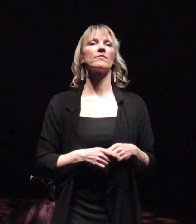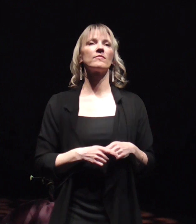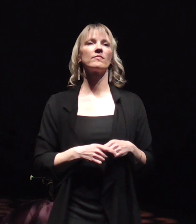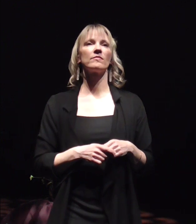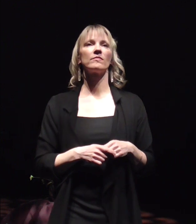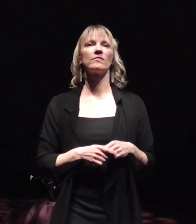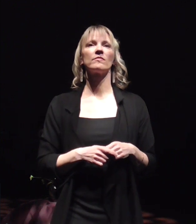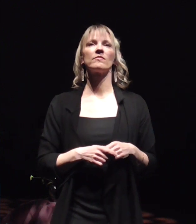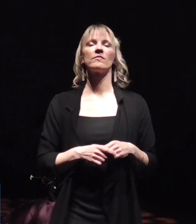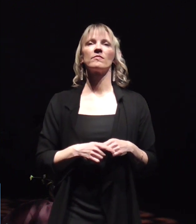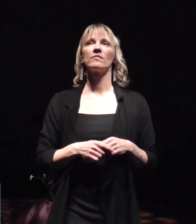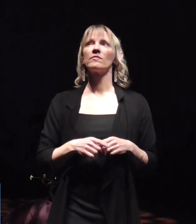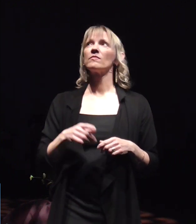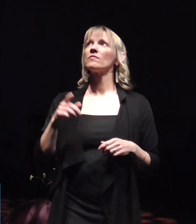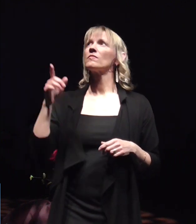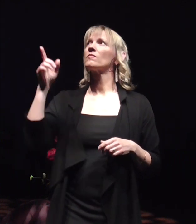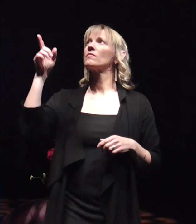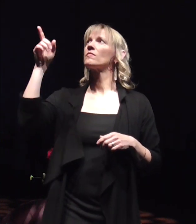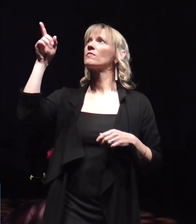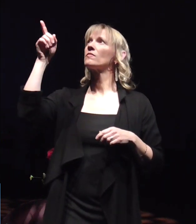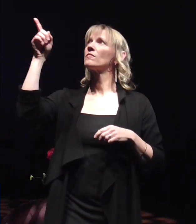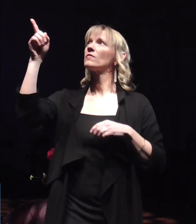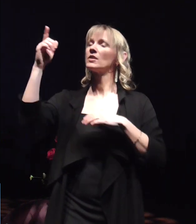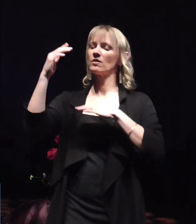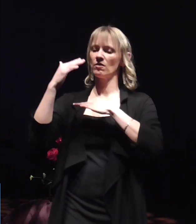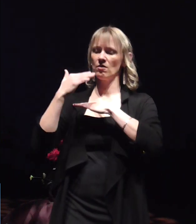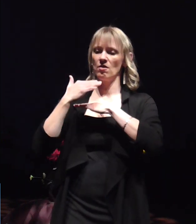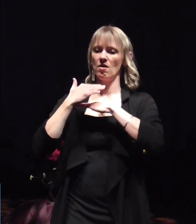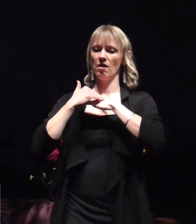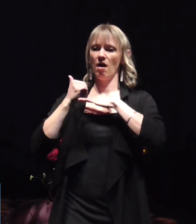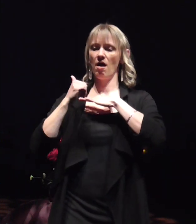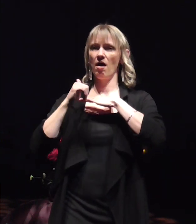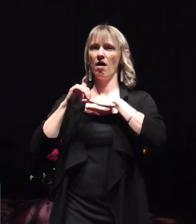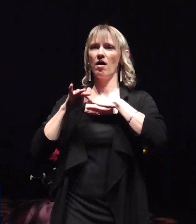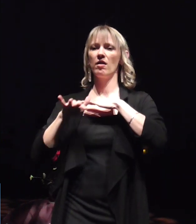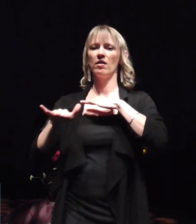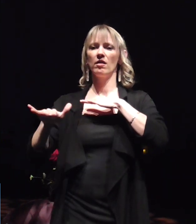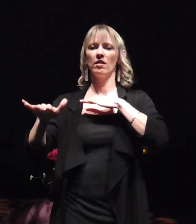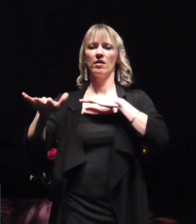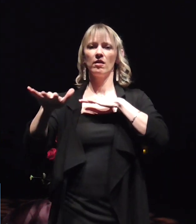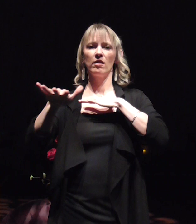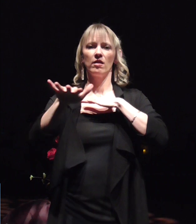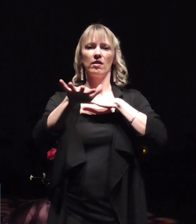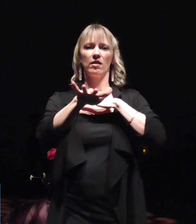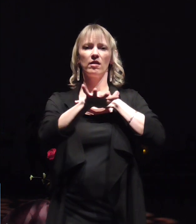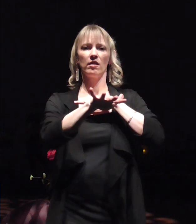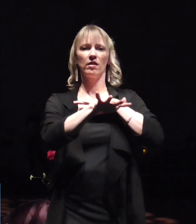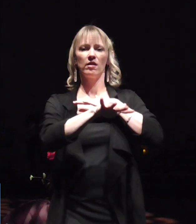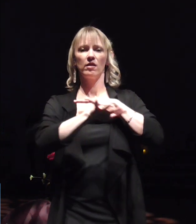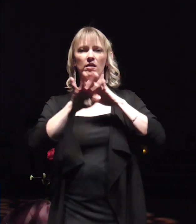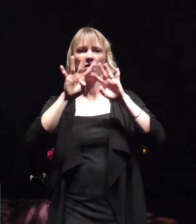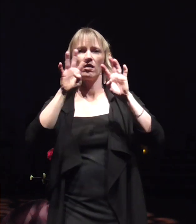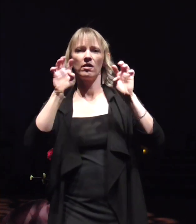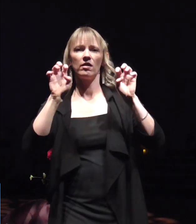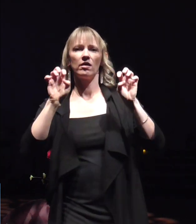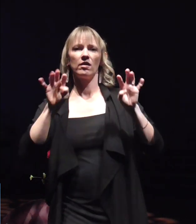You call me out upon the water, the great